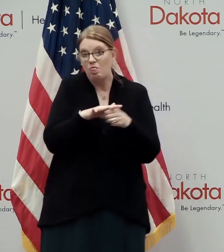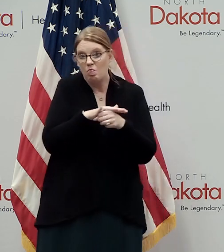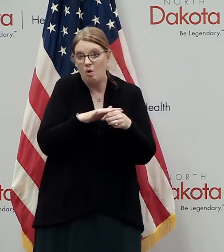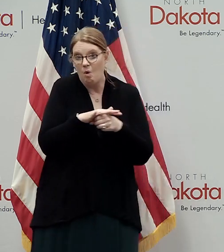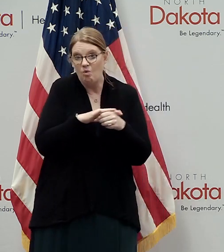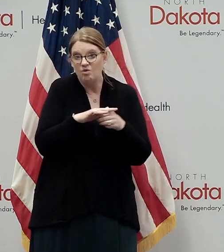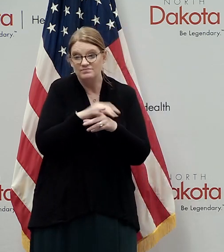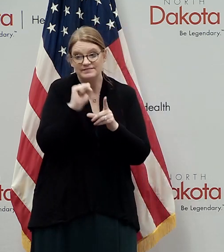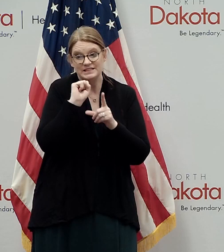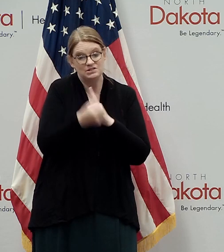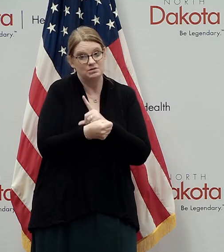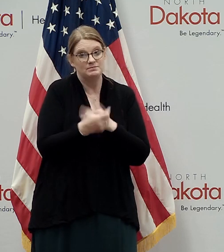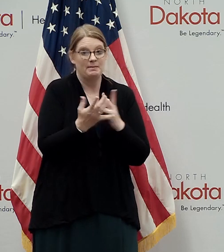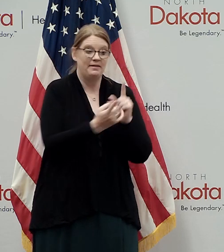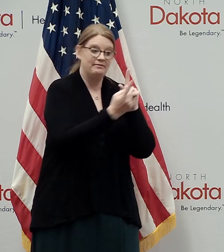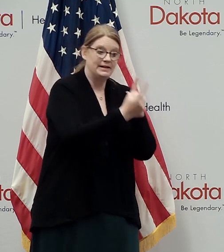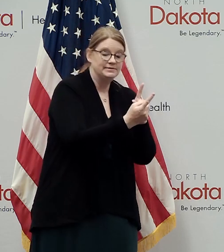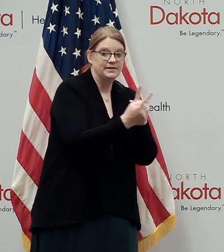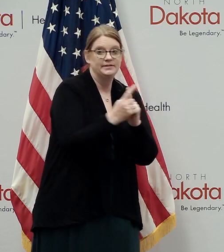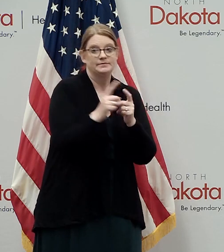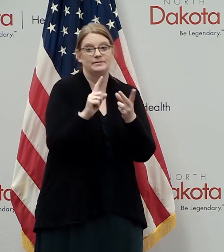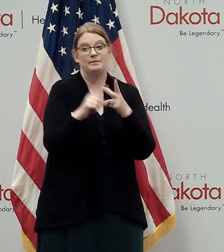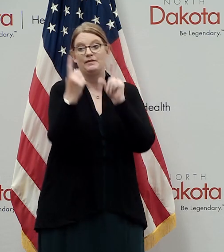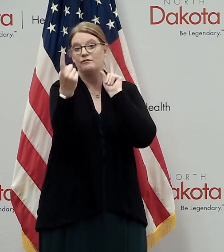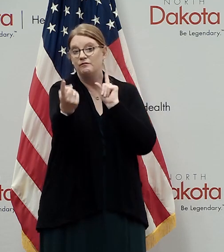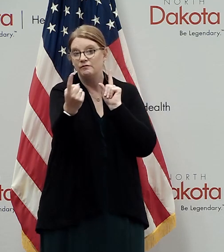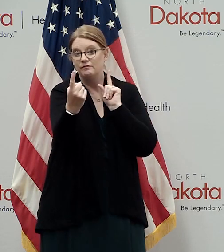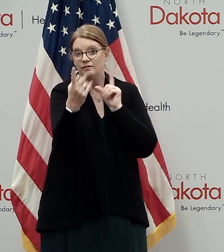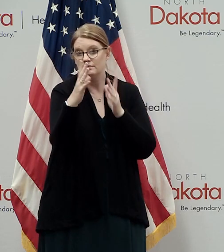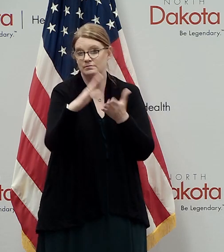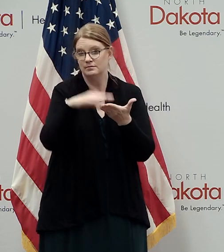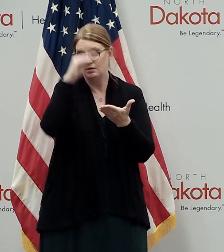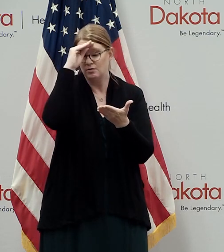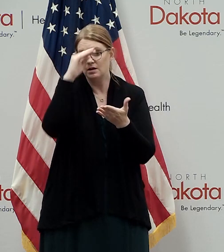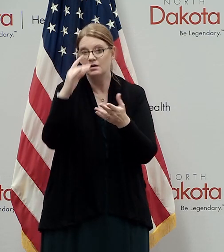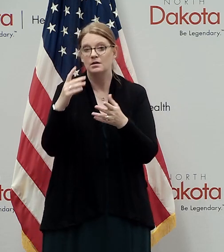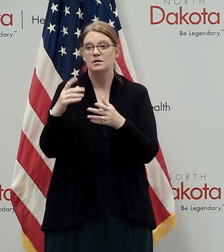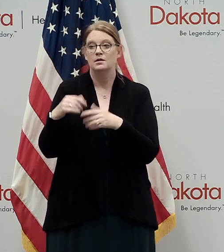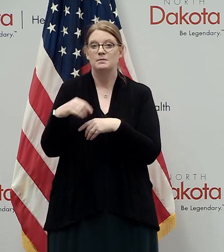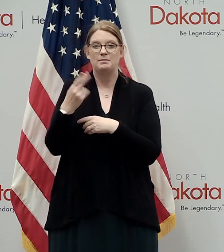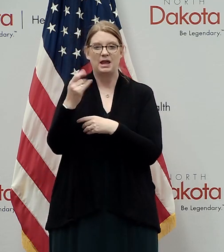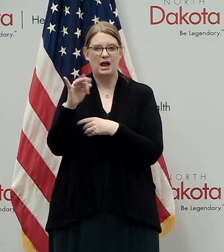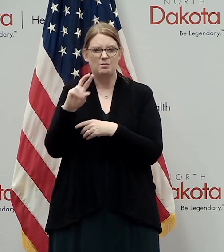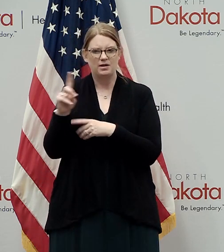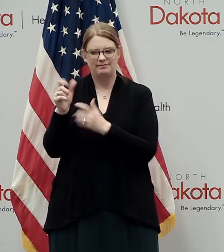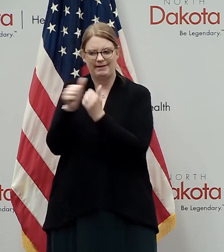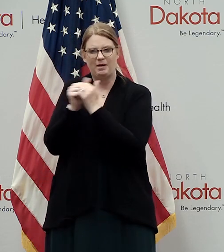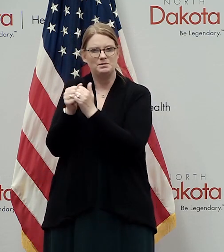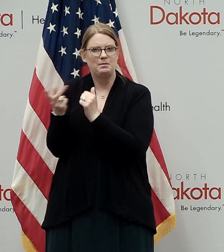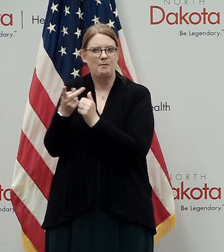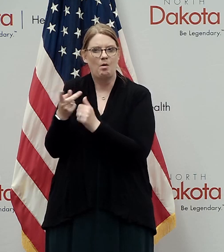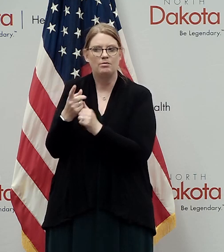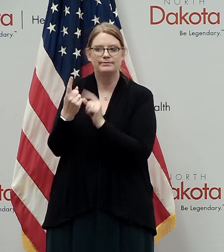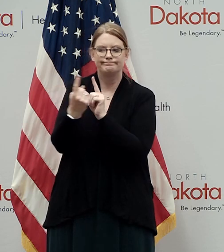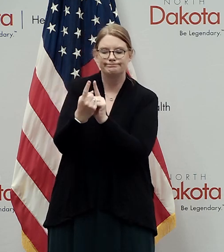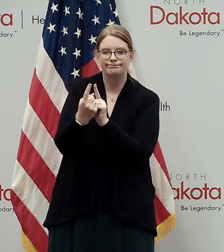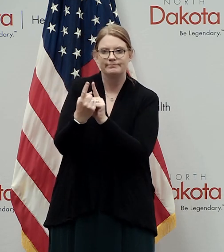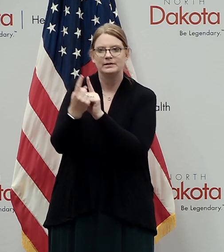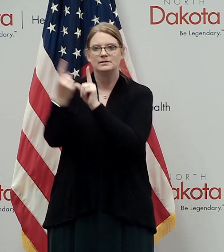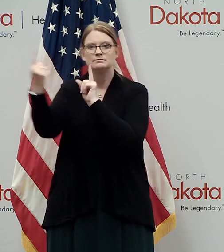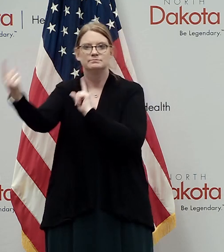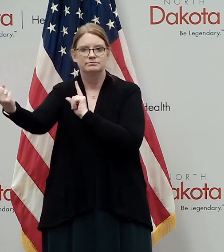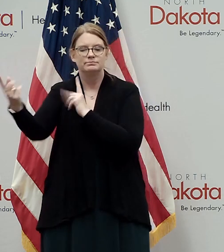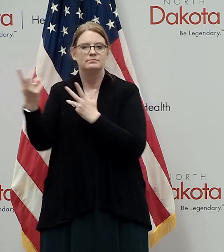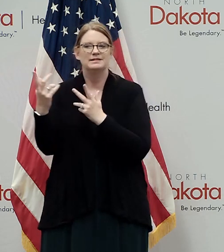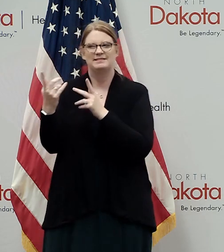be face-to-face, it may be virtual, it may be hybrid or two, and this leads me to my next point, which is probably one of the most important